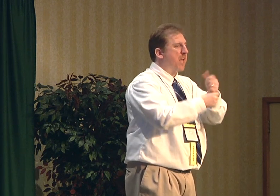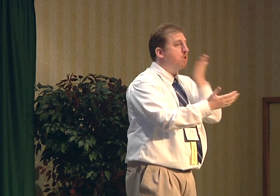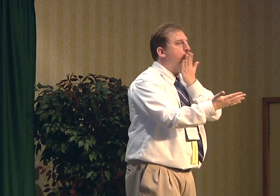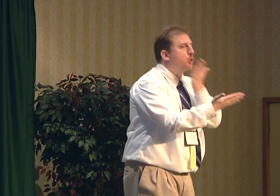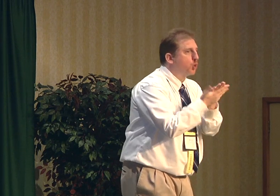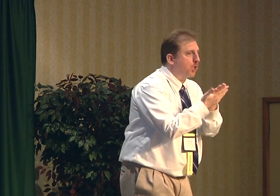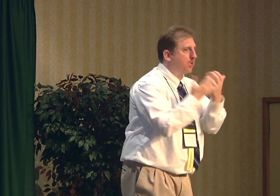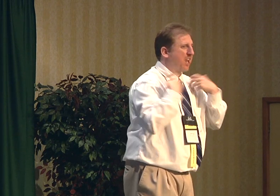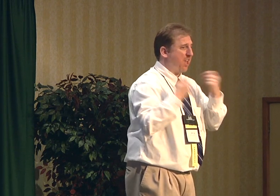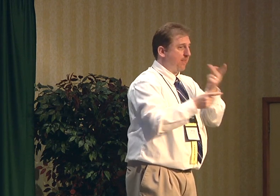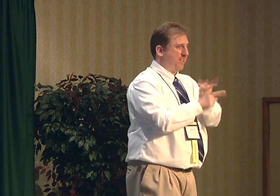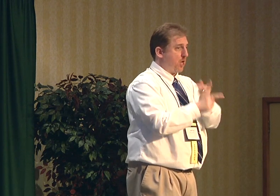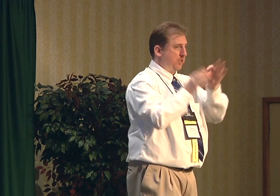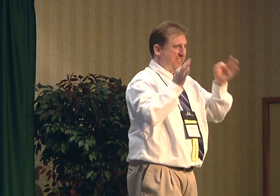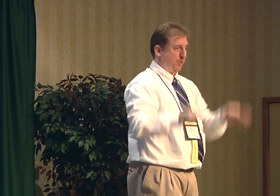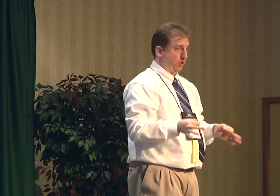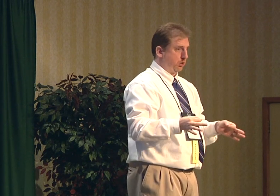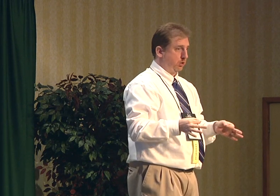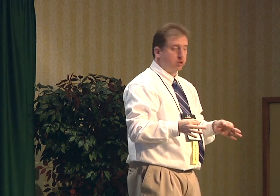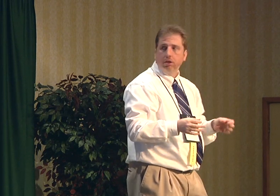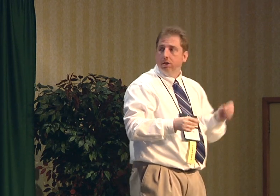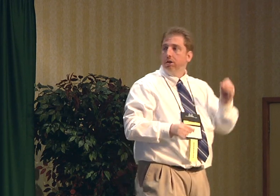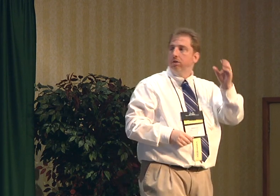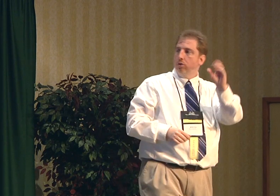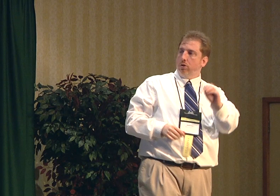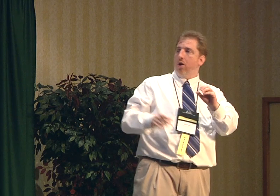we're able to make good healthcare decisions.